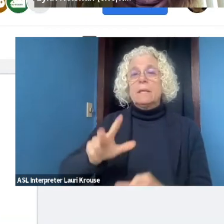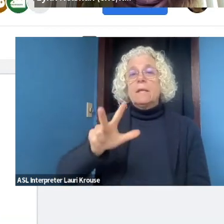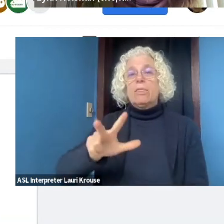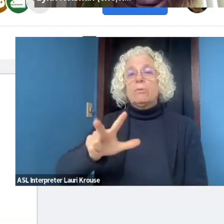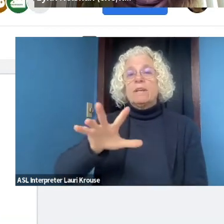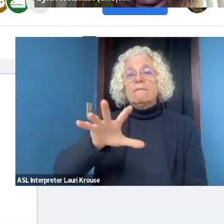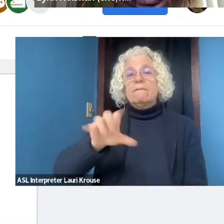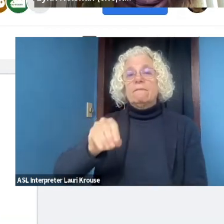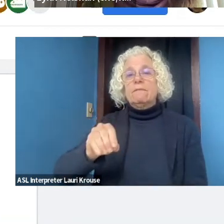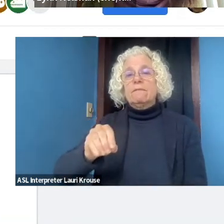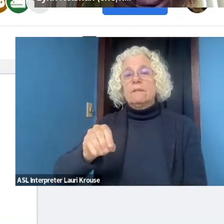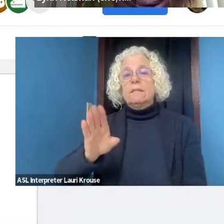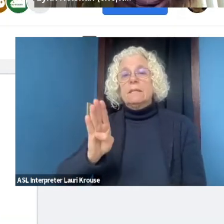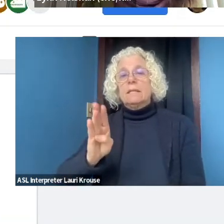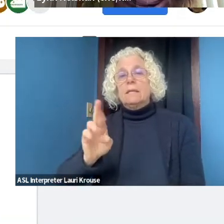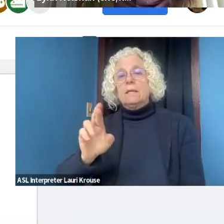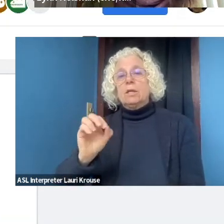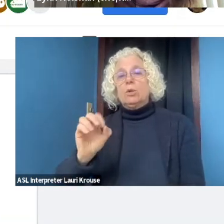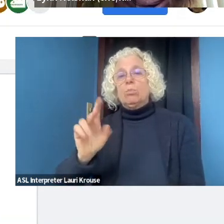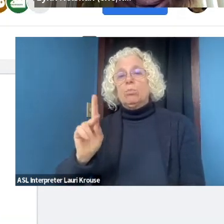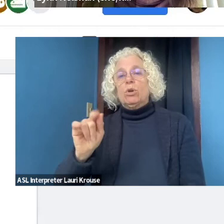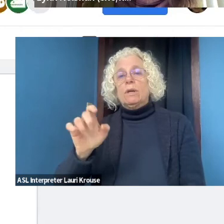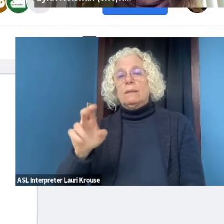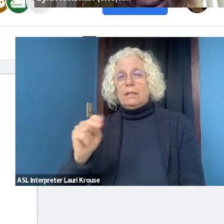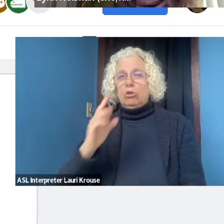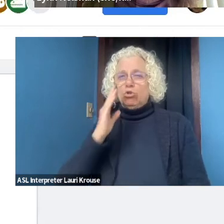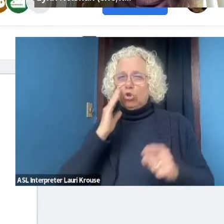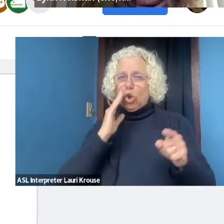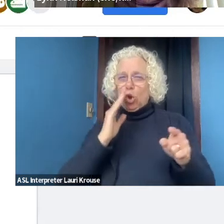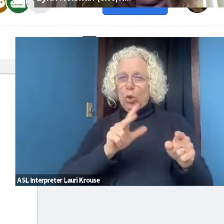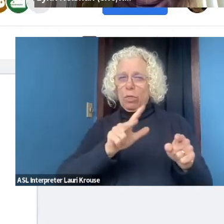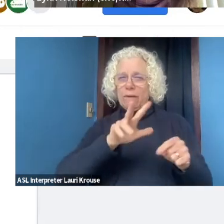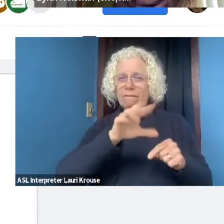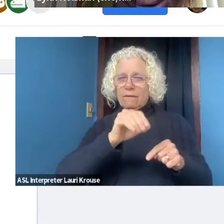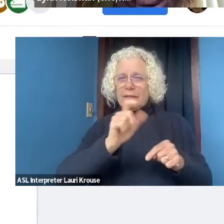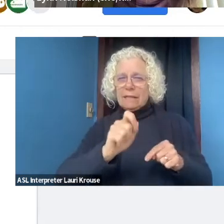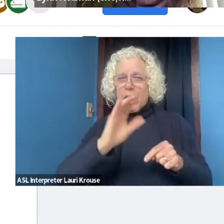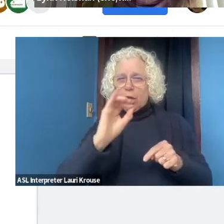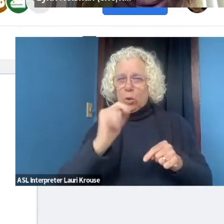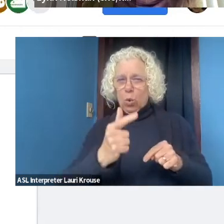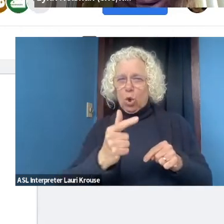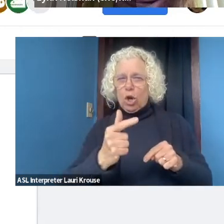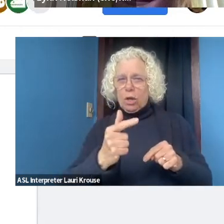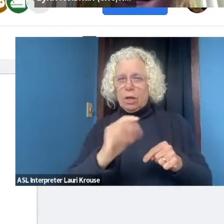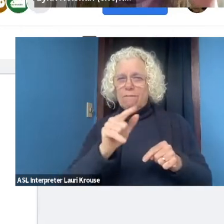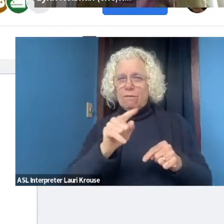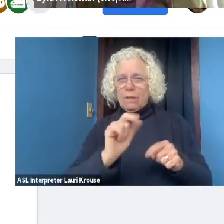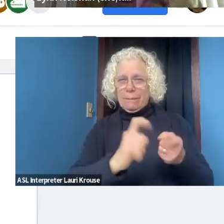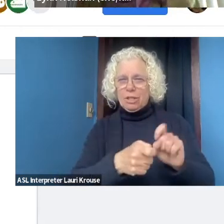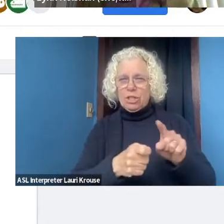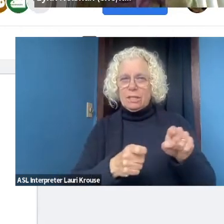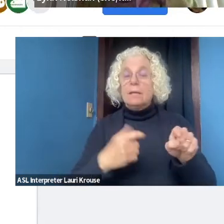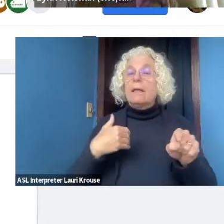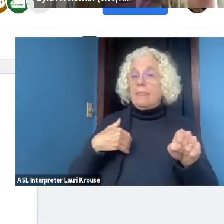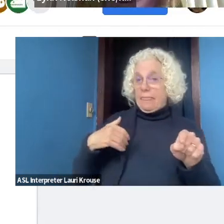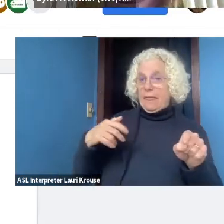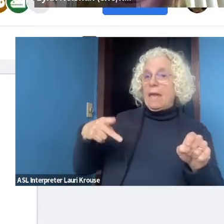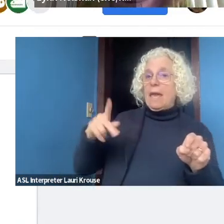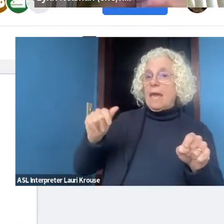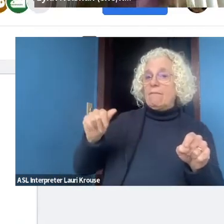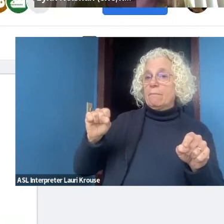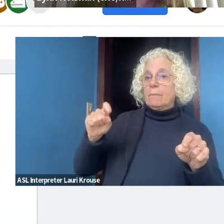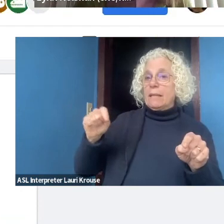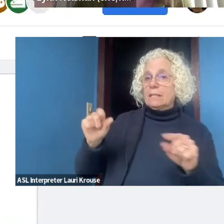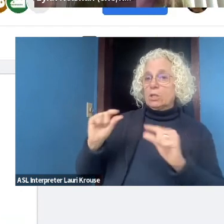a chapter of 350.org, a climate change organization, has a plastics group that is working on